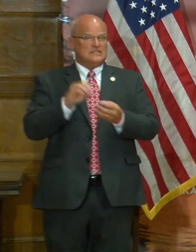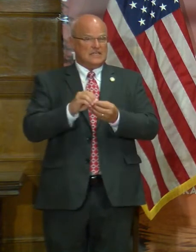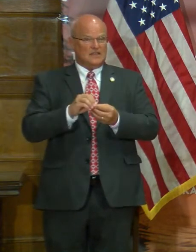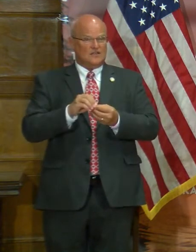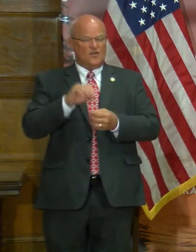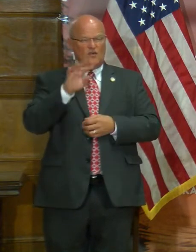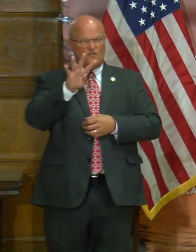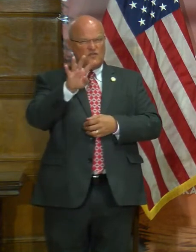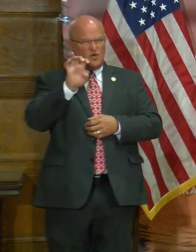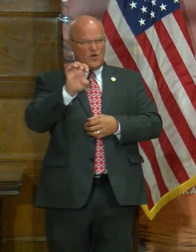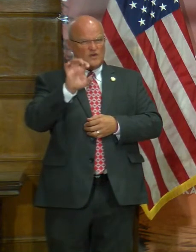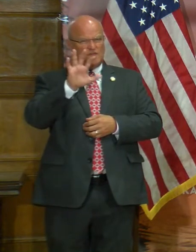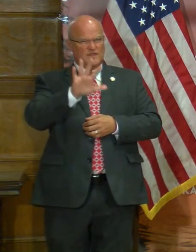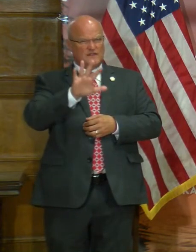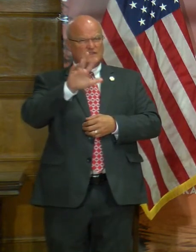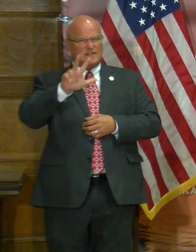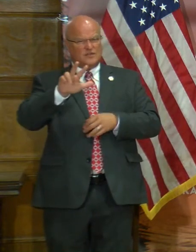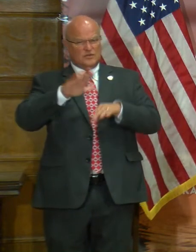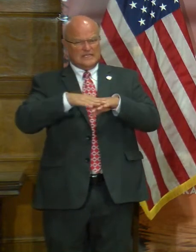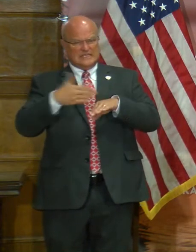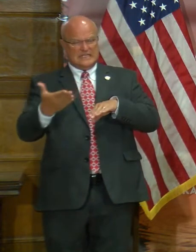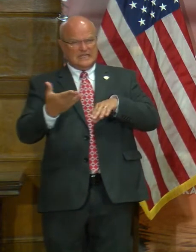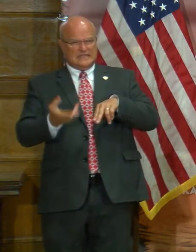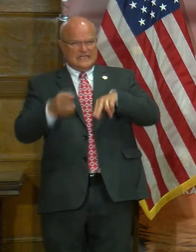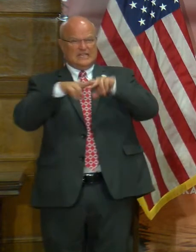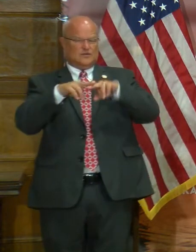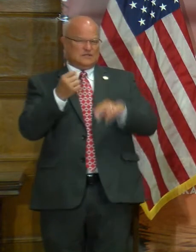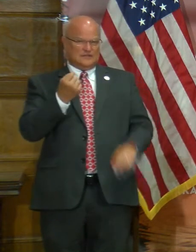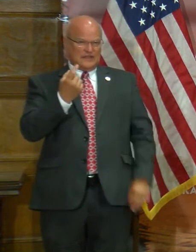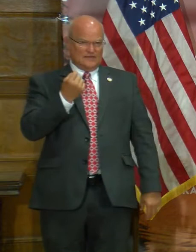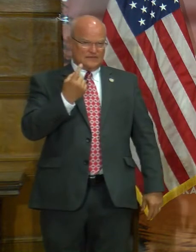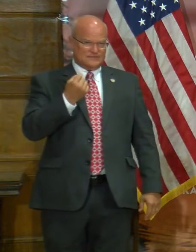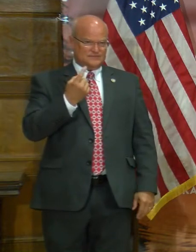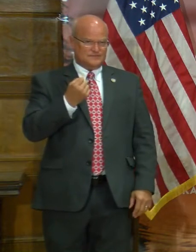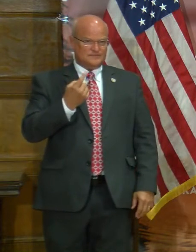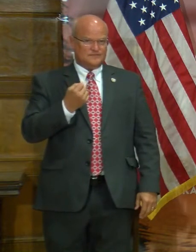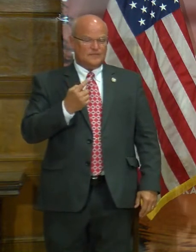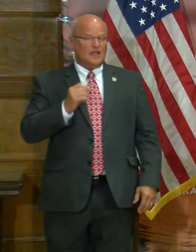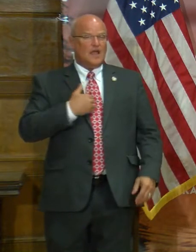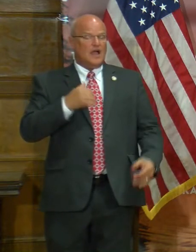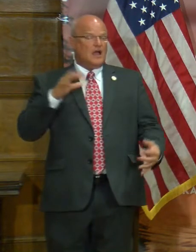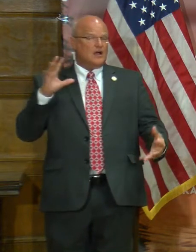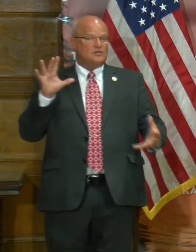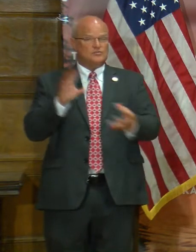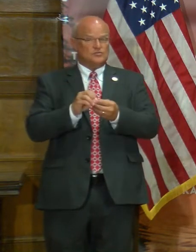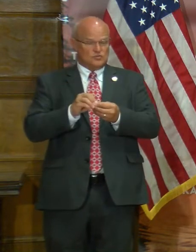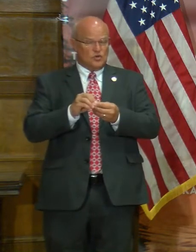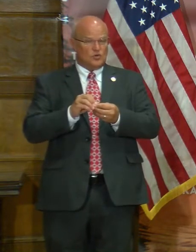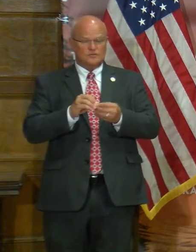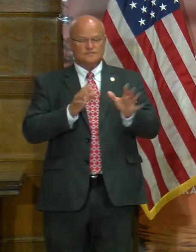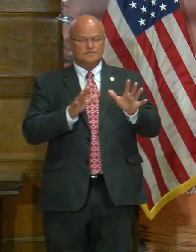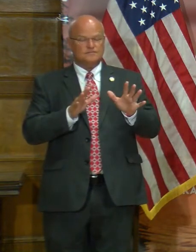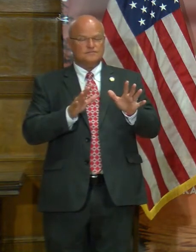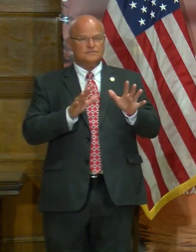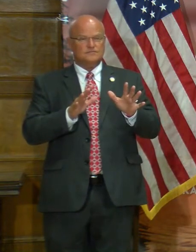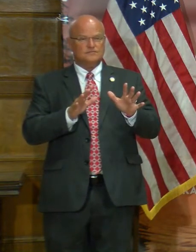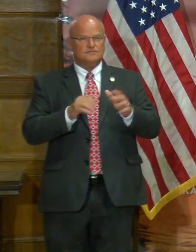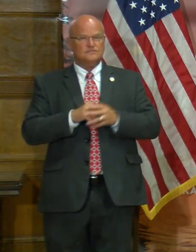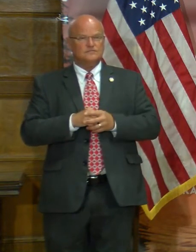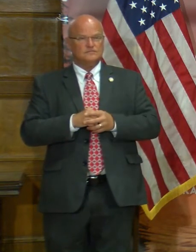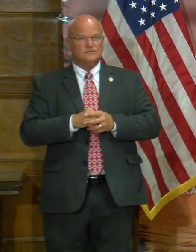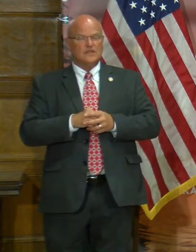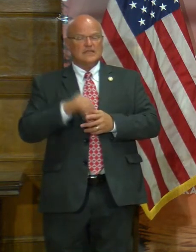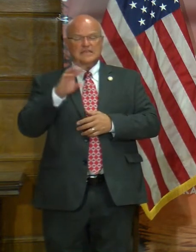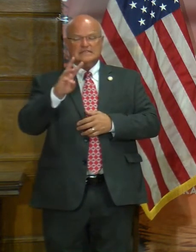of 453 deaths. That's an increase of 11. Our total, we've